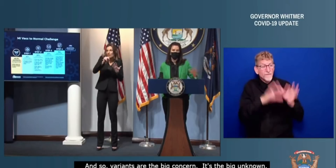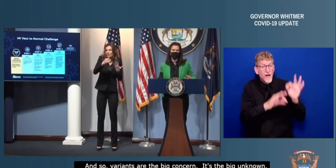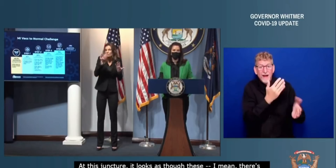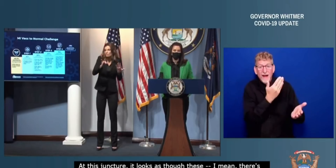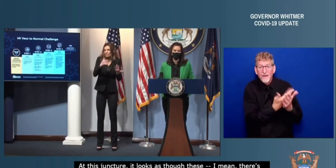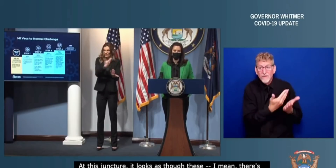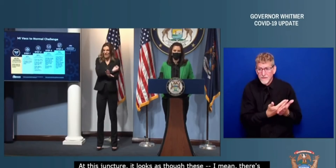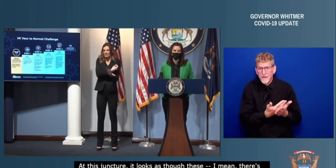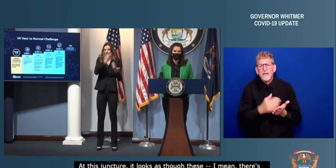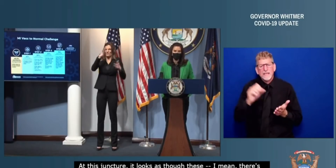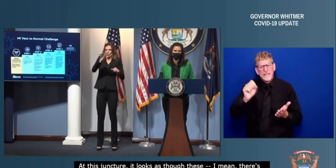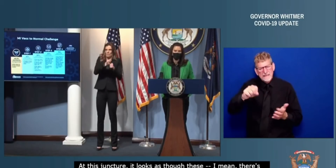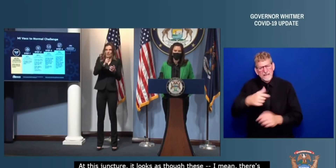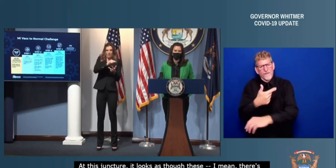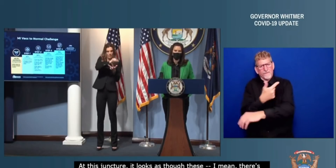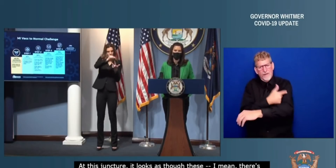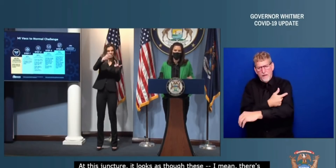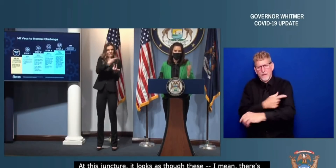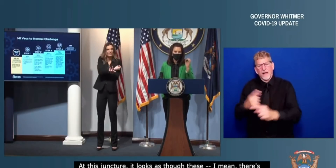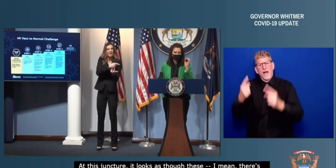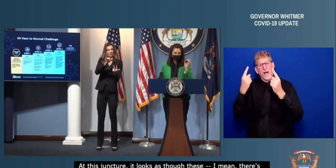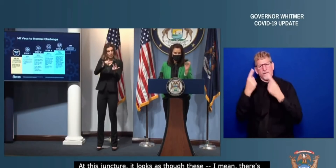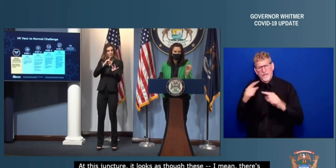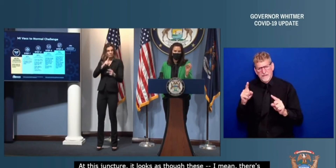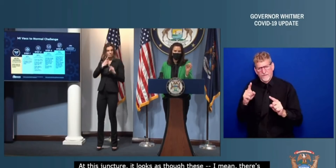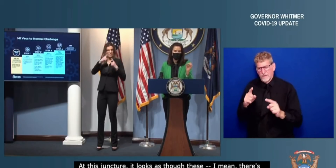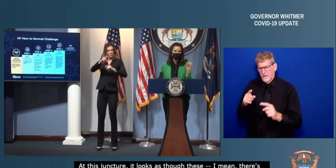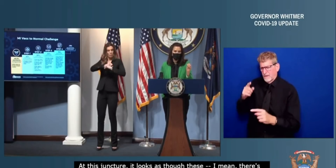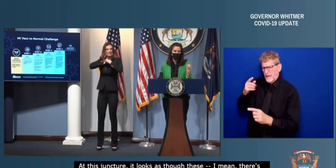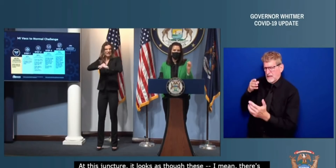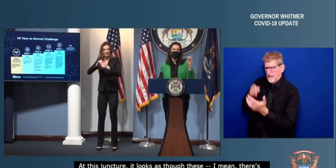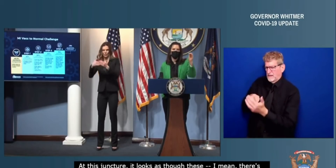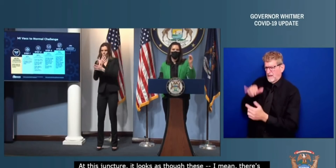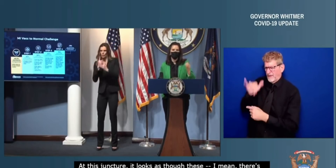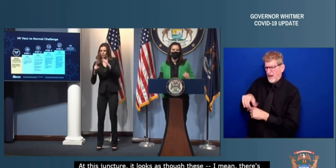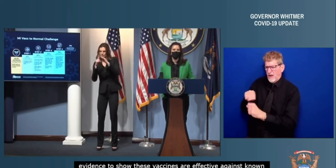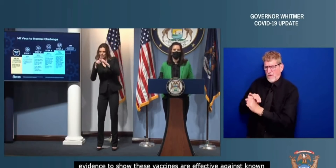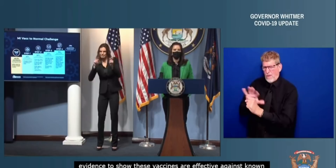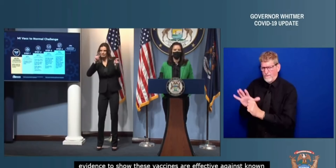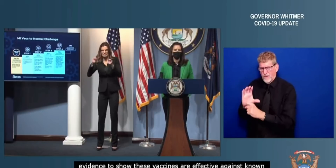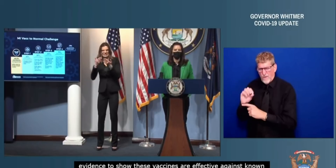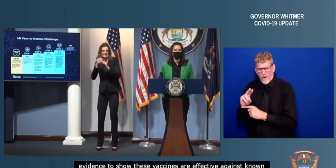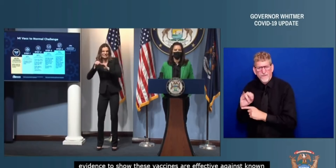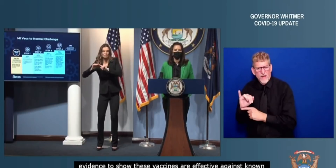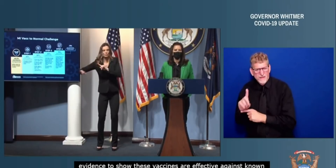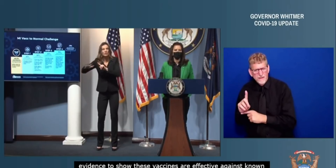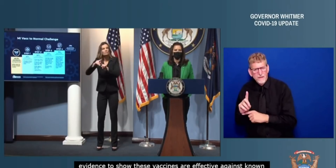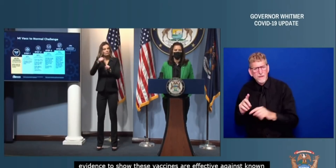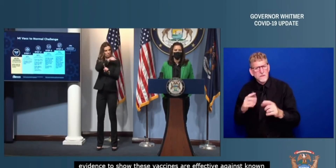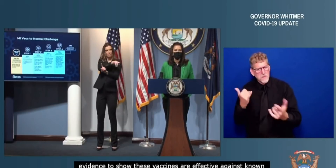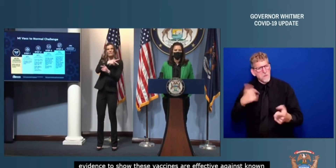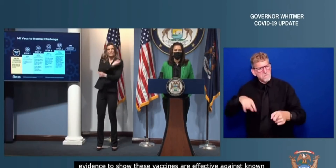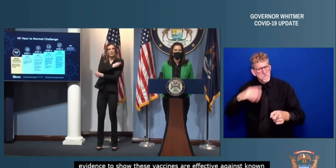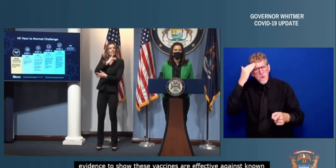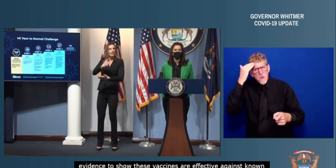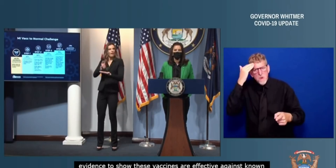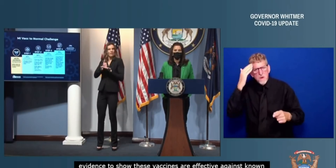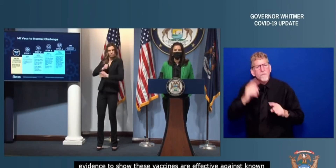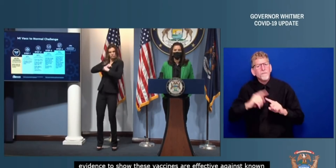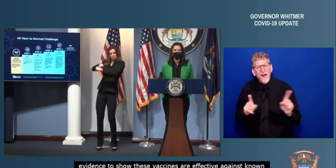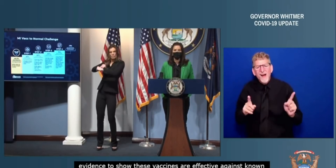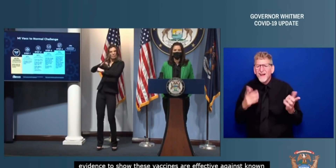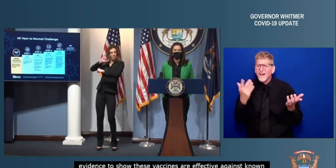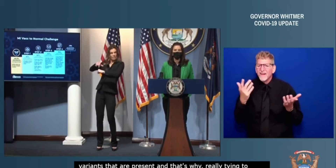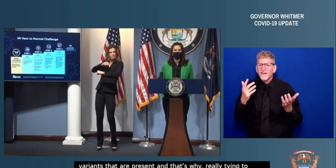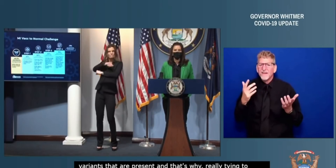known variants that are present, and that's why really tying to increase the number of people that get vaccinated is a